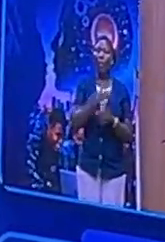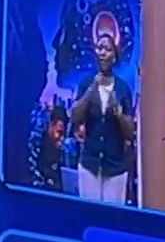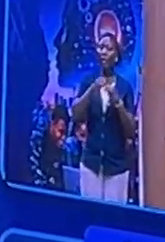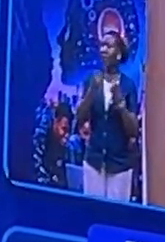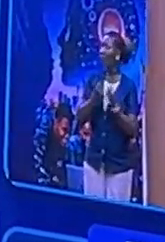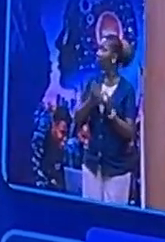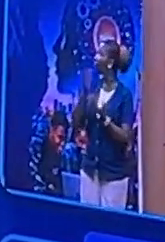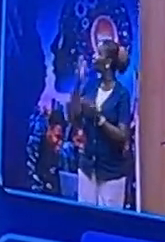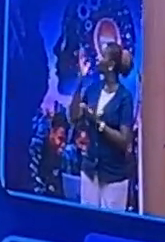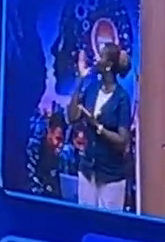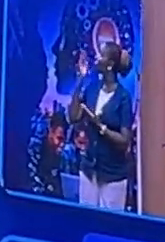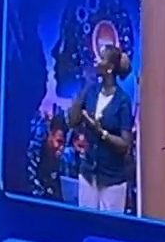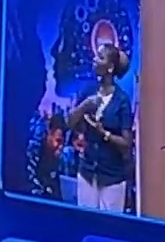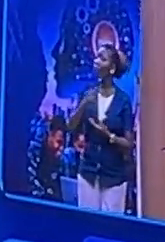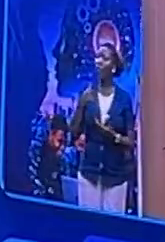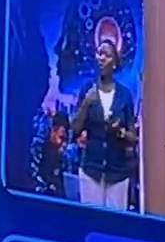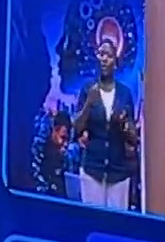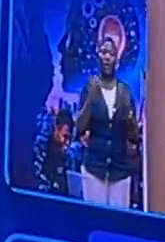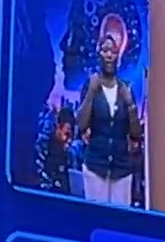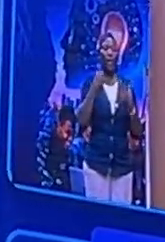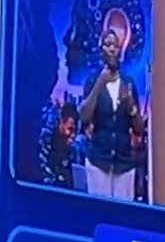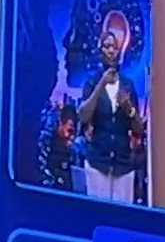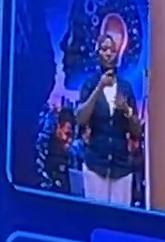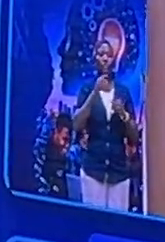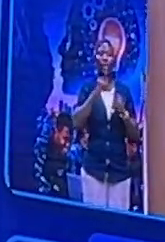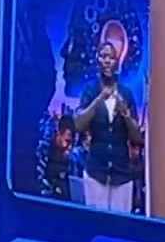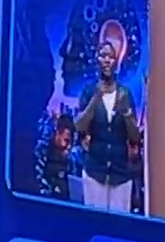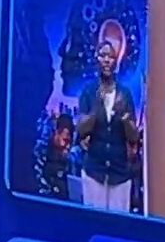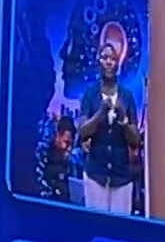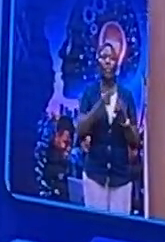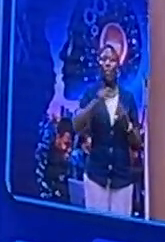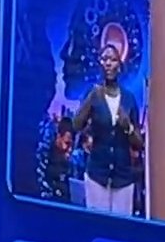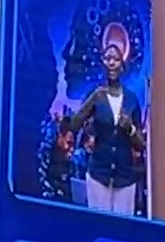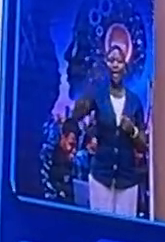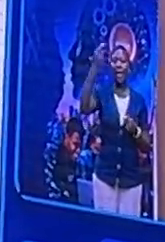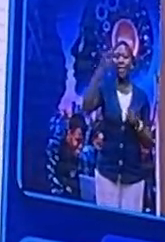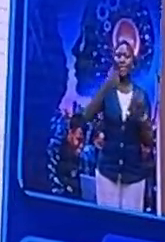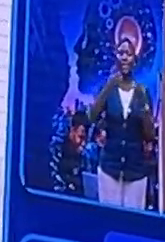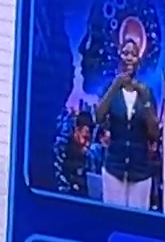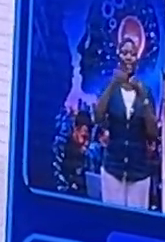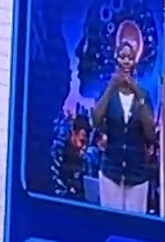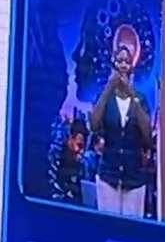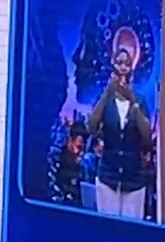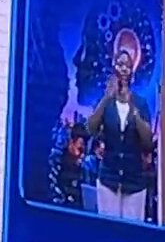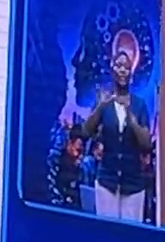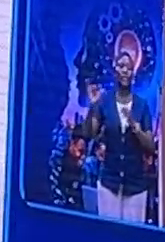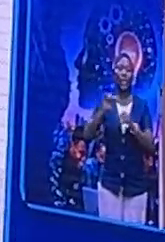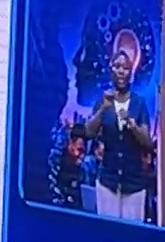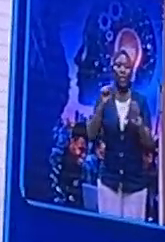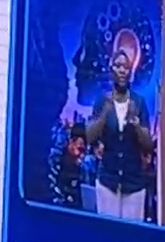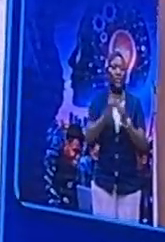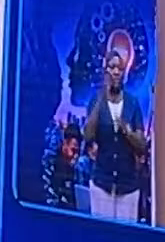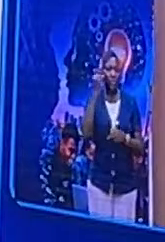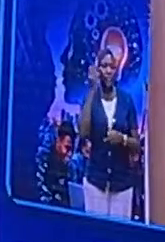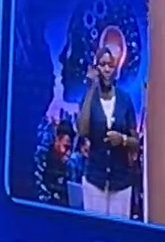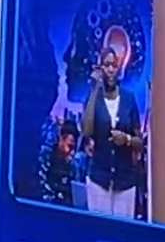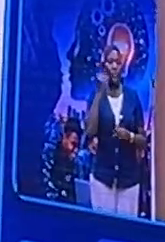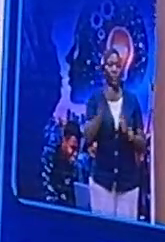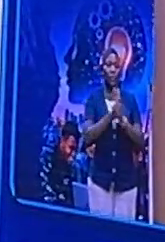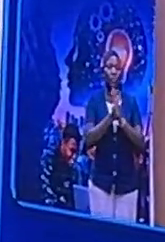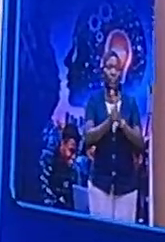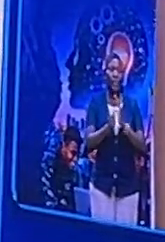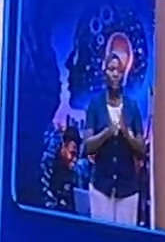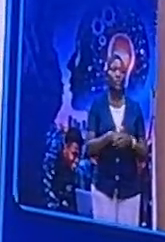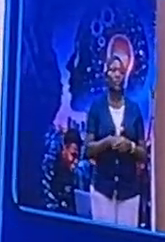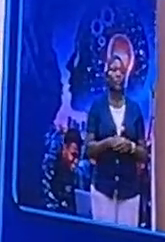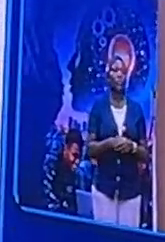places like Swisscom, Huawei, and other high engineering areas. and we are experienced researchers both in electronics, embedded